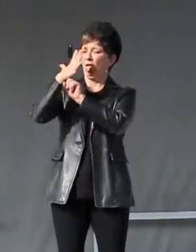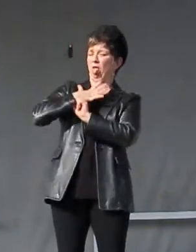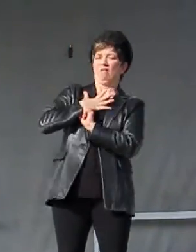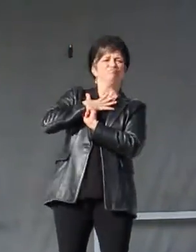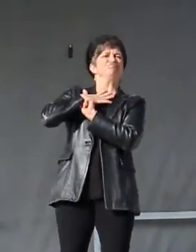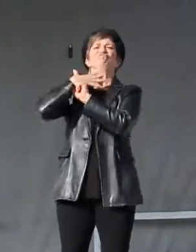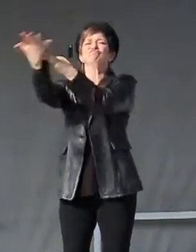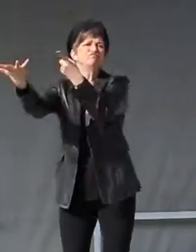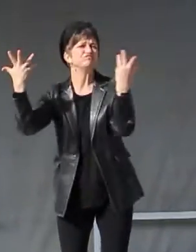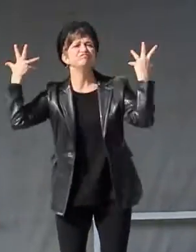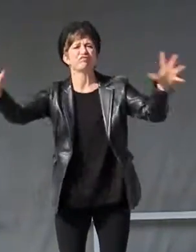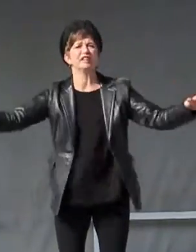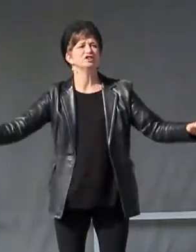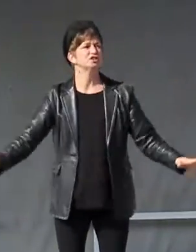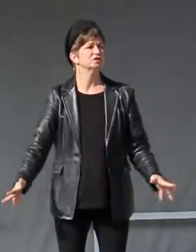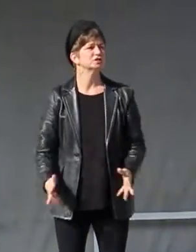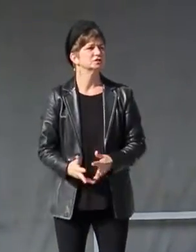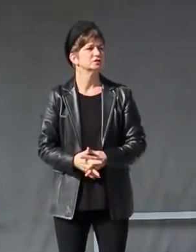silenced. Nice.